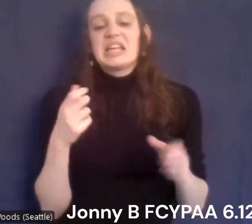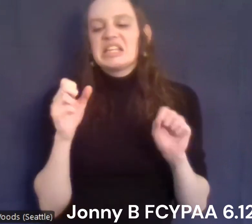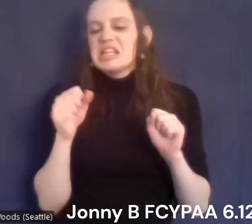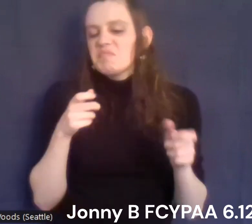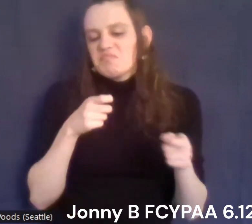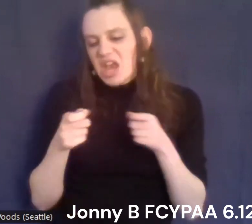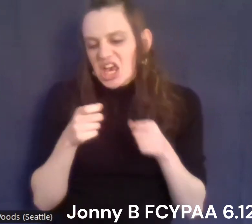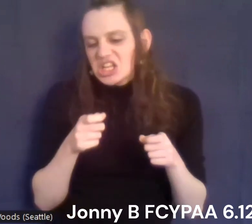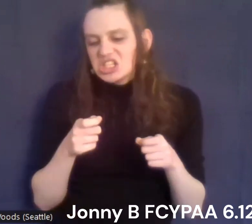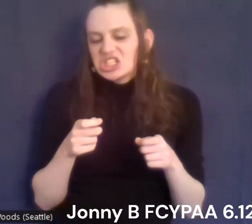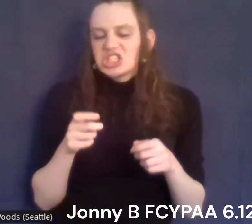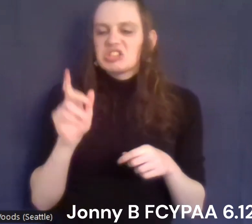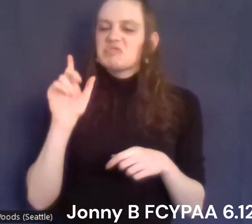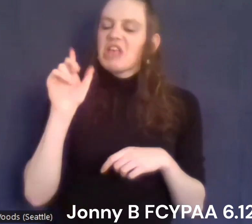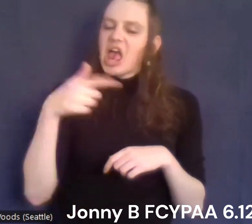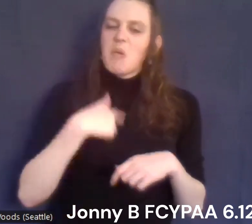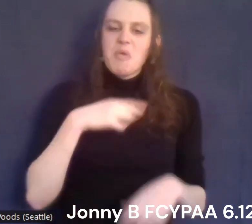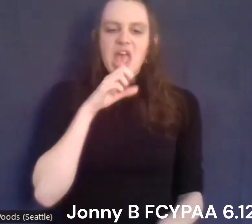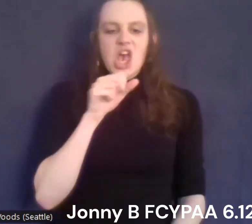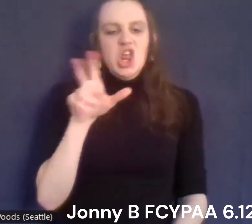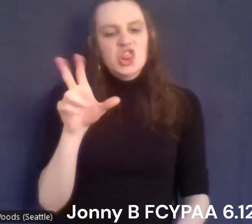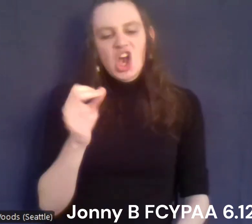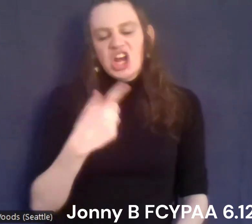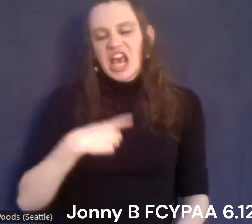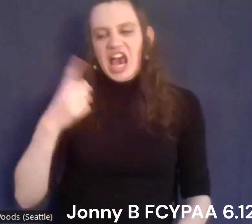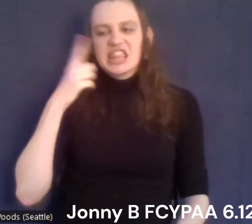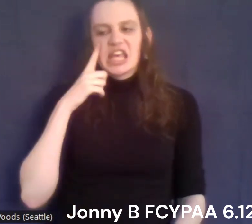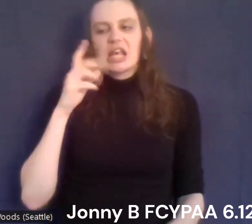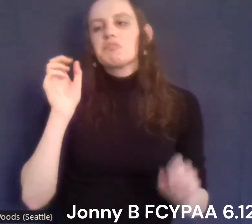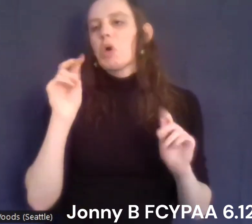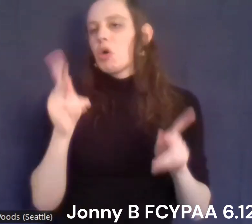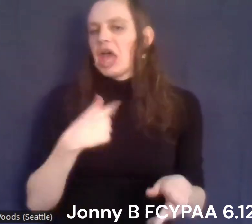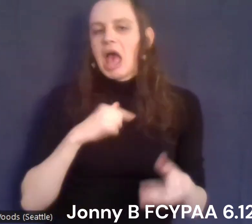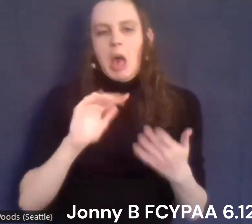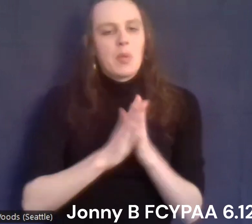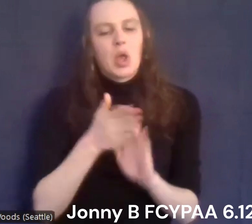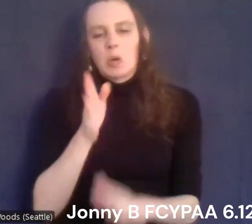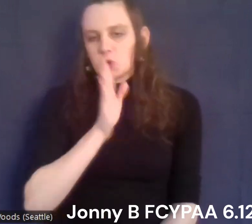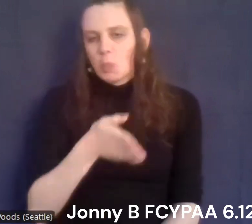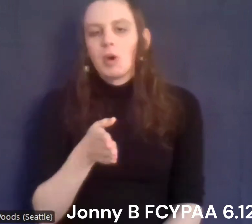revisit when I'm 30. That was the age. I promise you, it